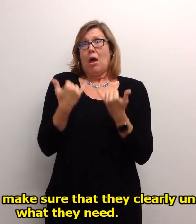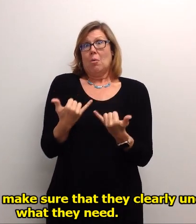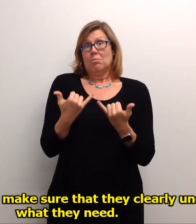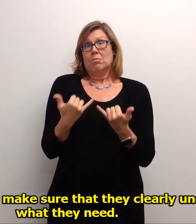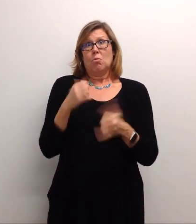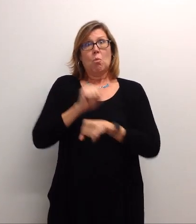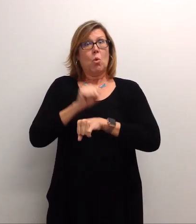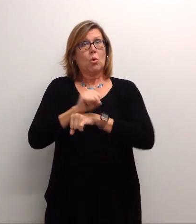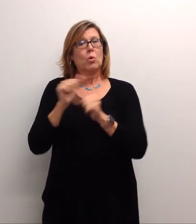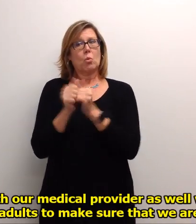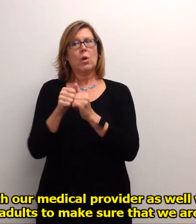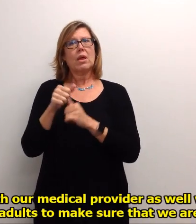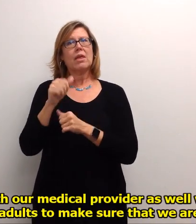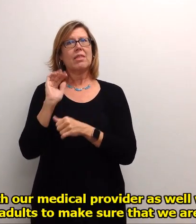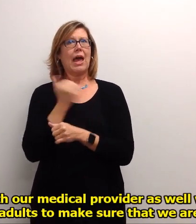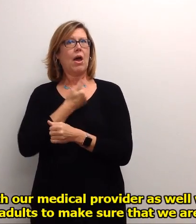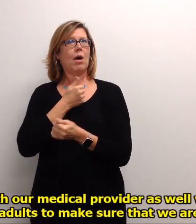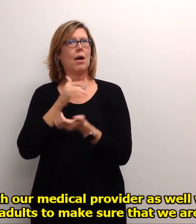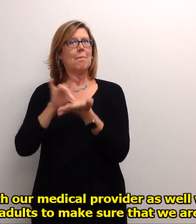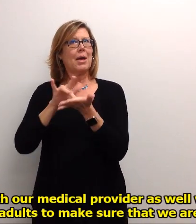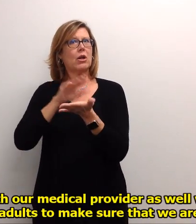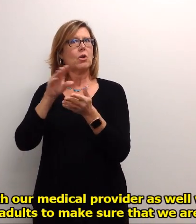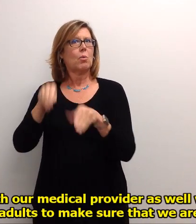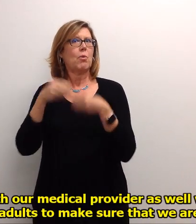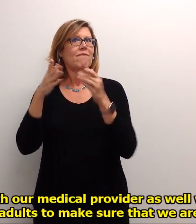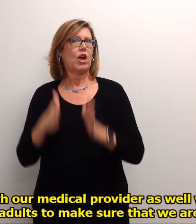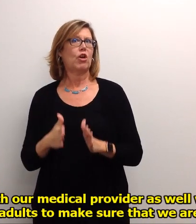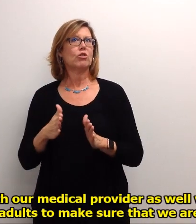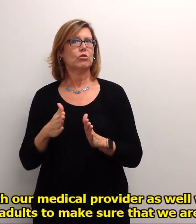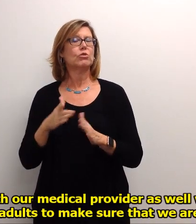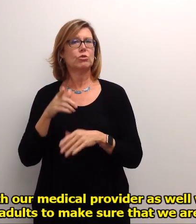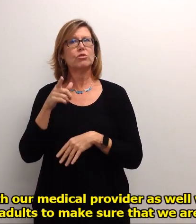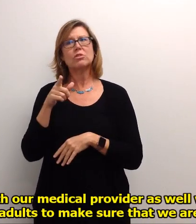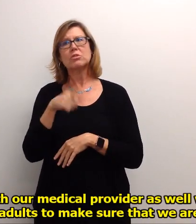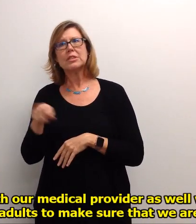need. And I'm working with our medical provider as well